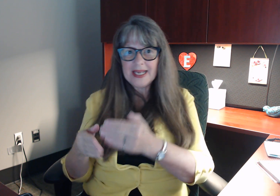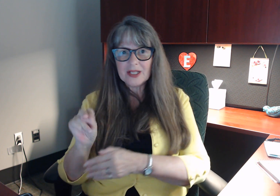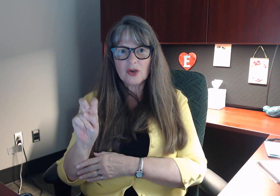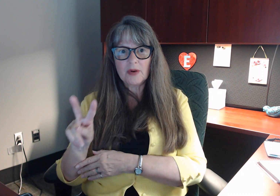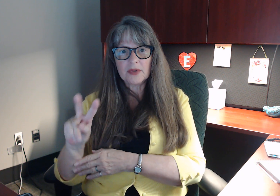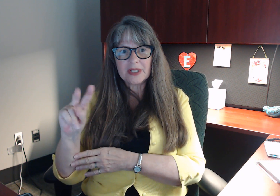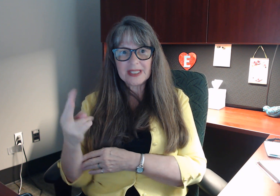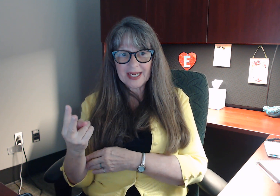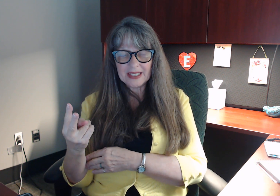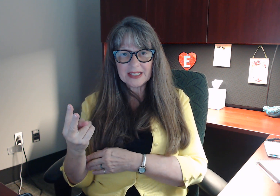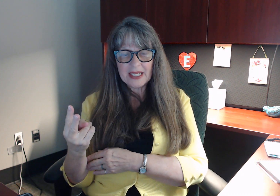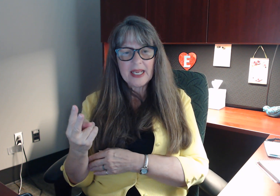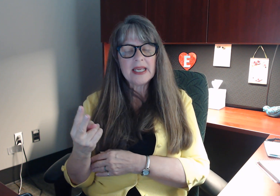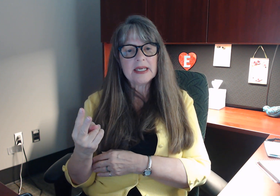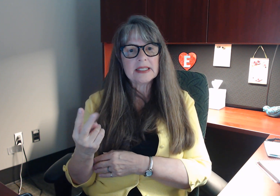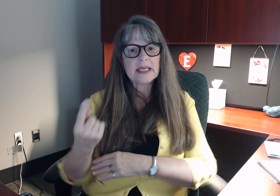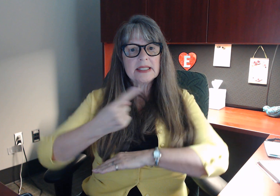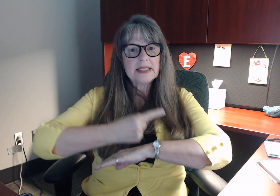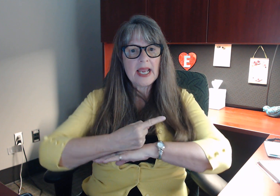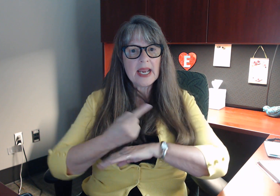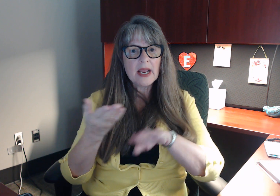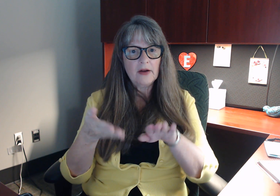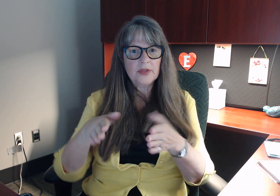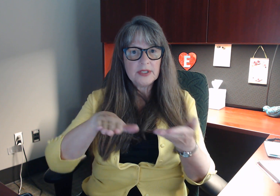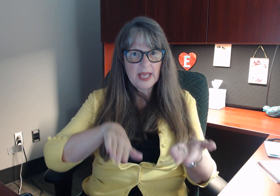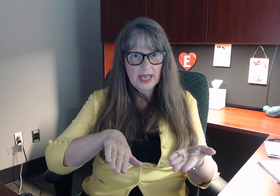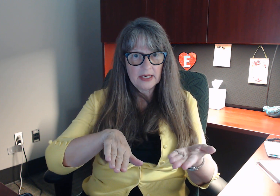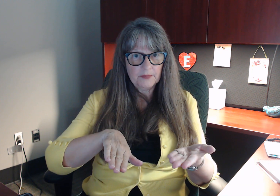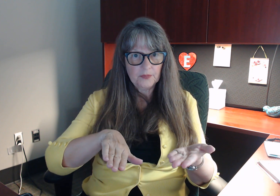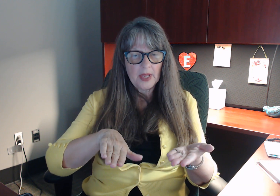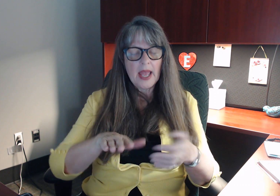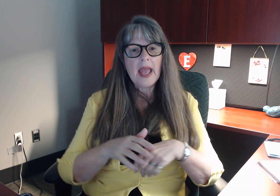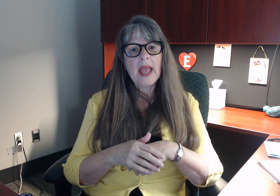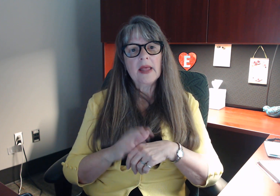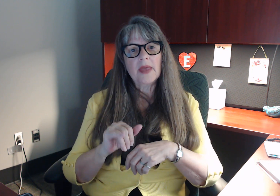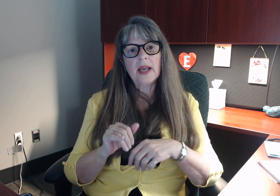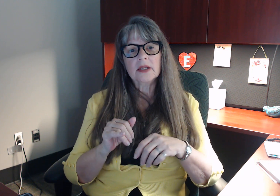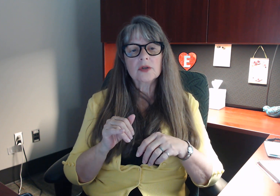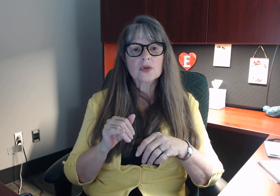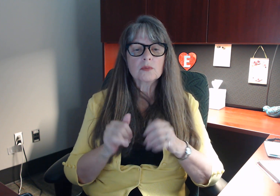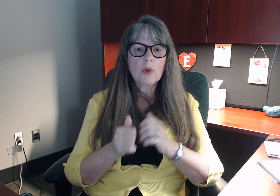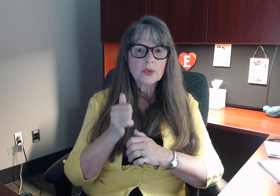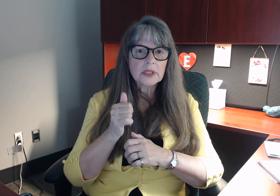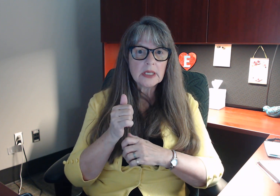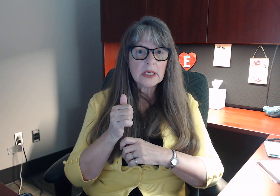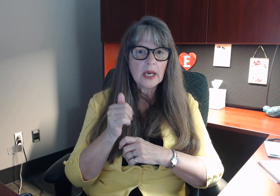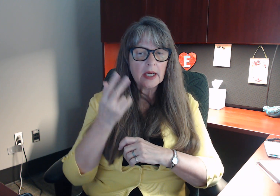ends November the 2nd is Day of the Dead. And that is mostly